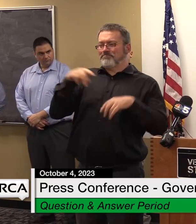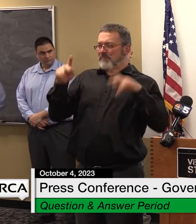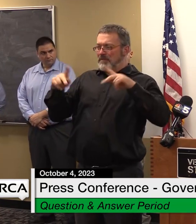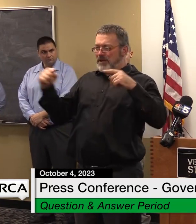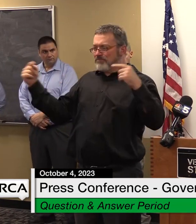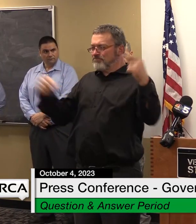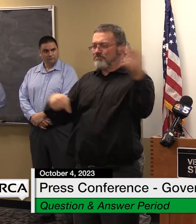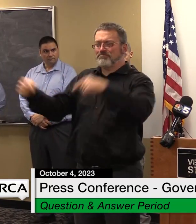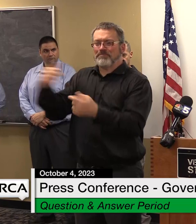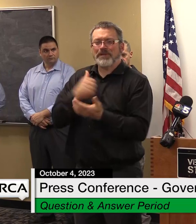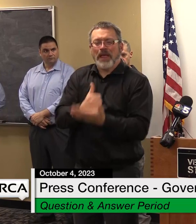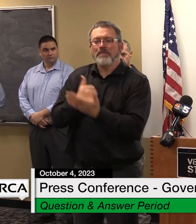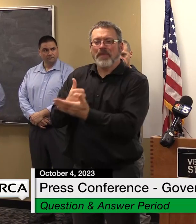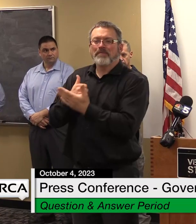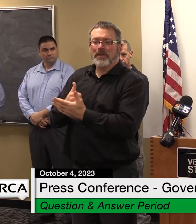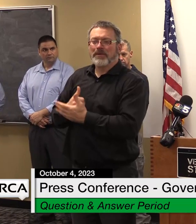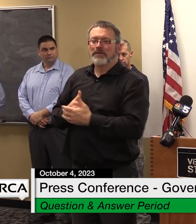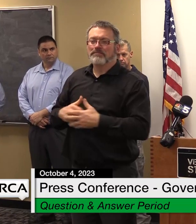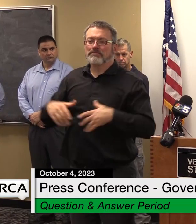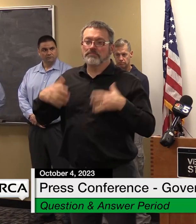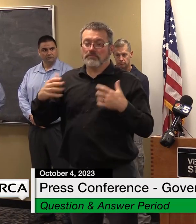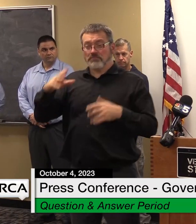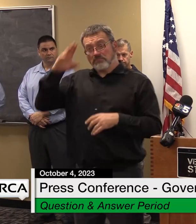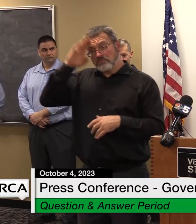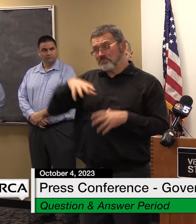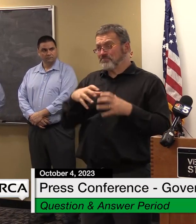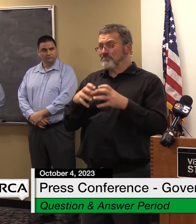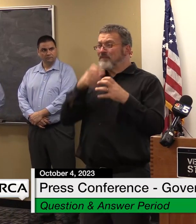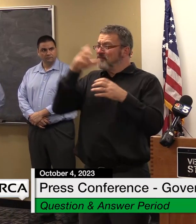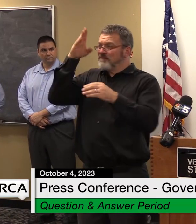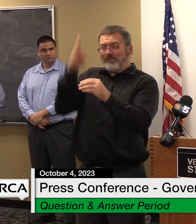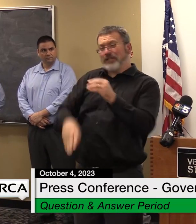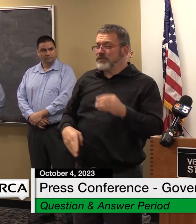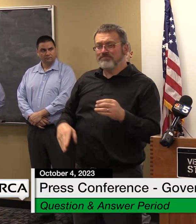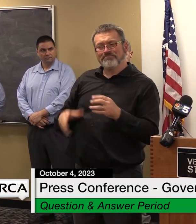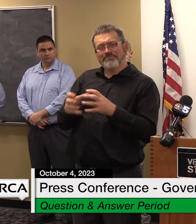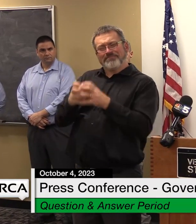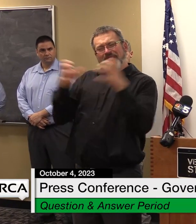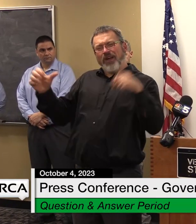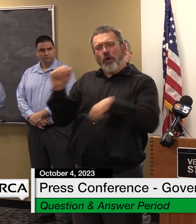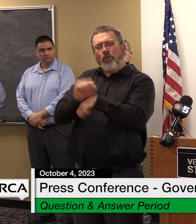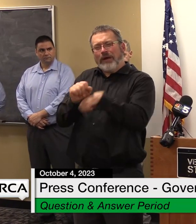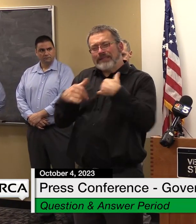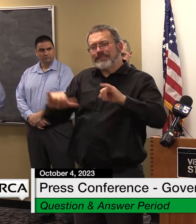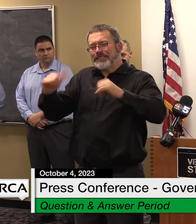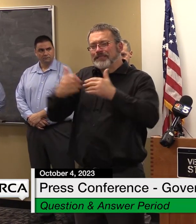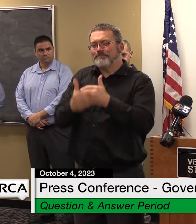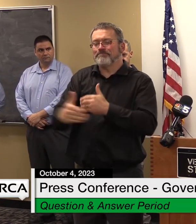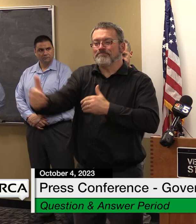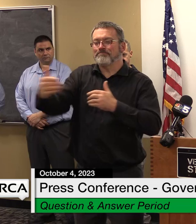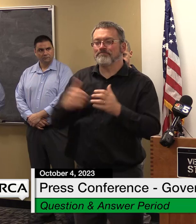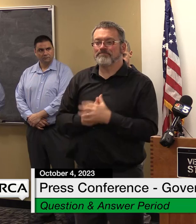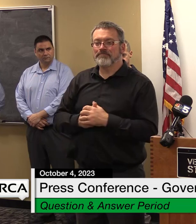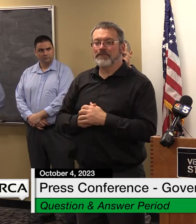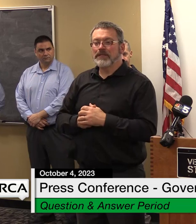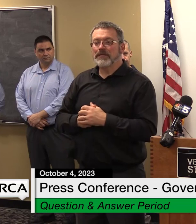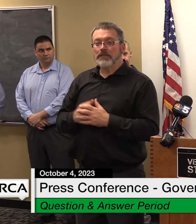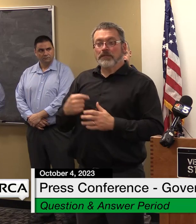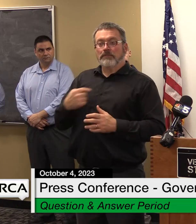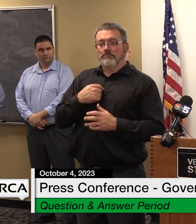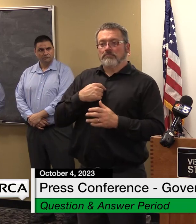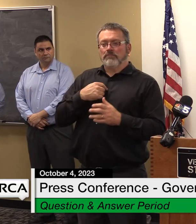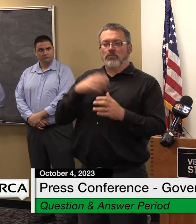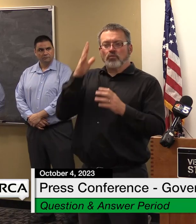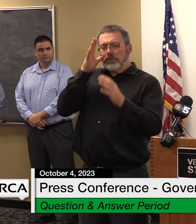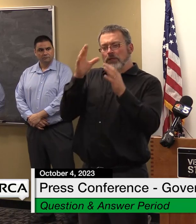but we still have a lot to do, right? And And I'm going to probably talk about this more and